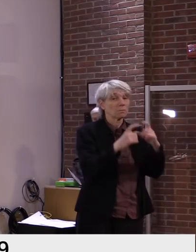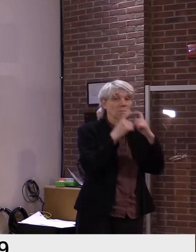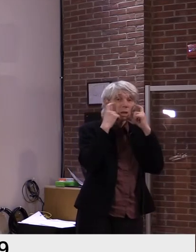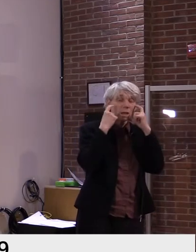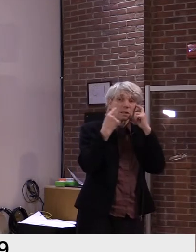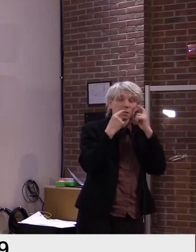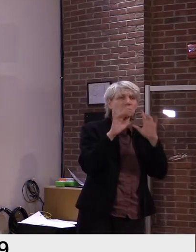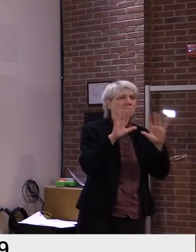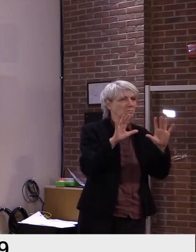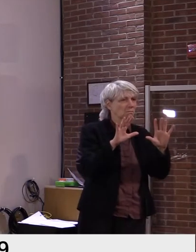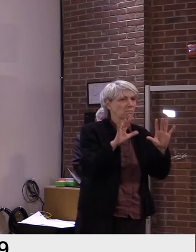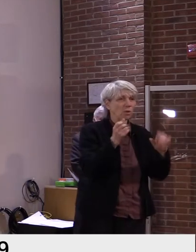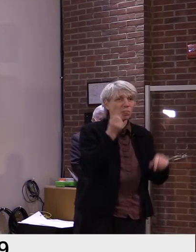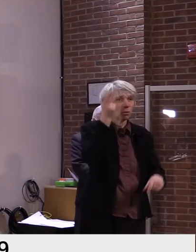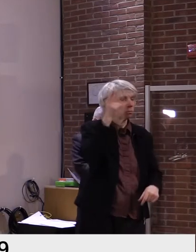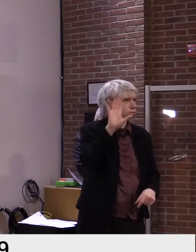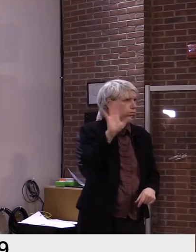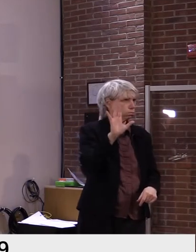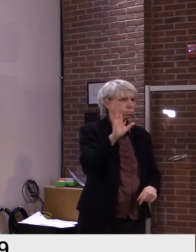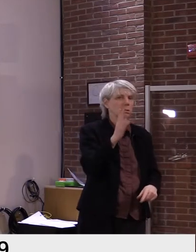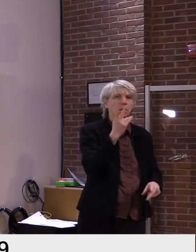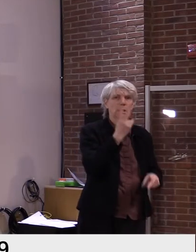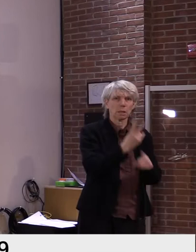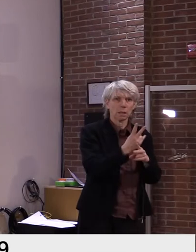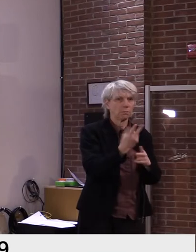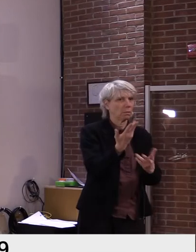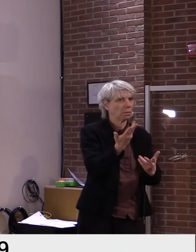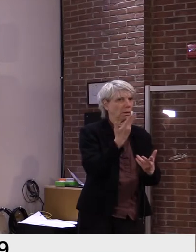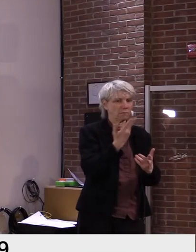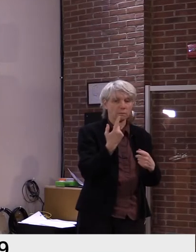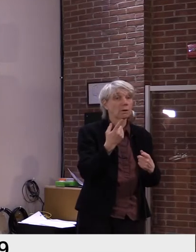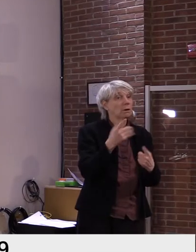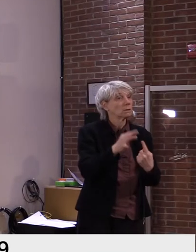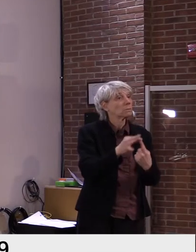The mask wearing will be continuing, especially in the schools